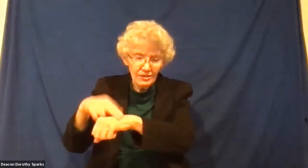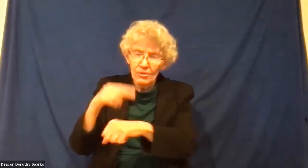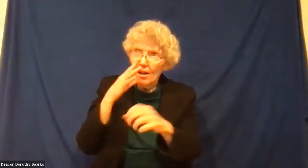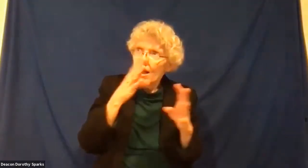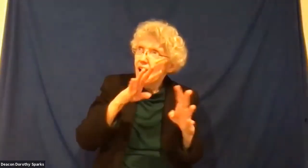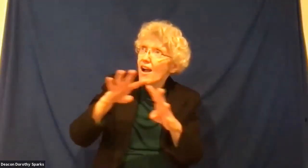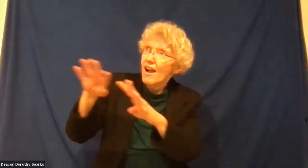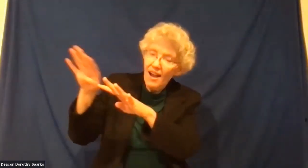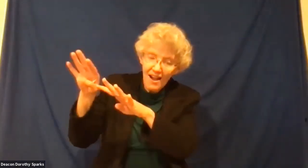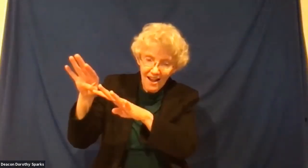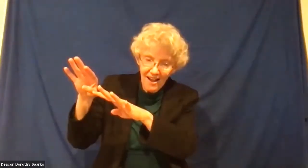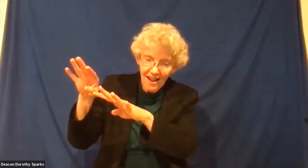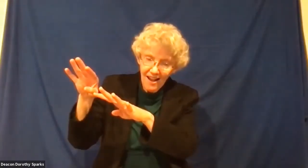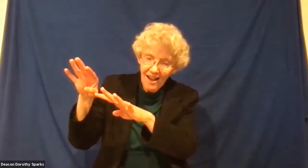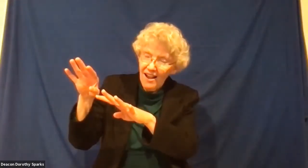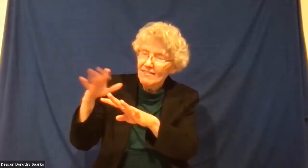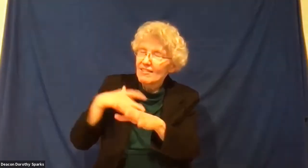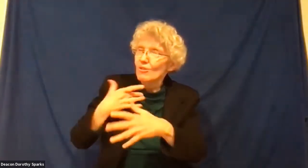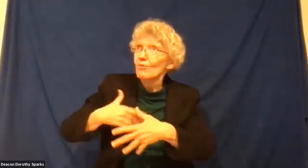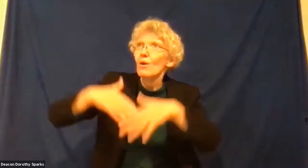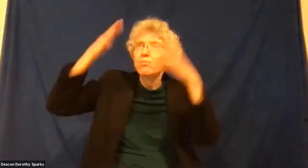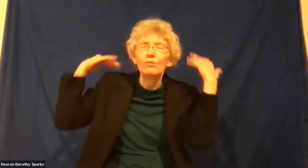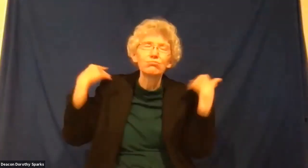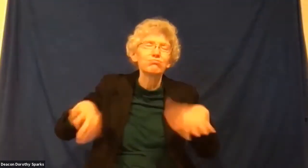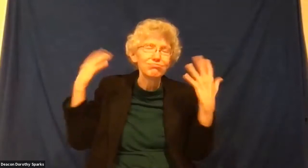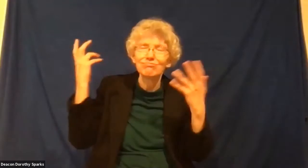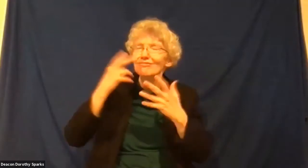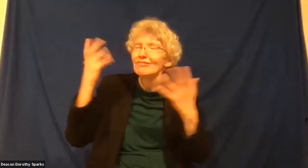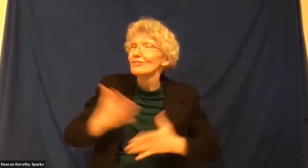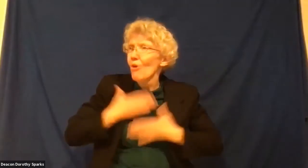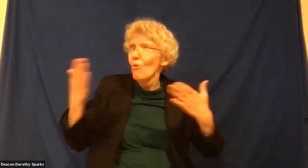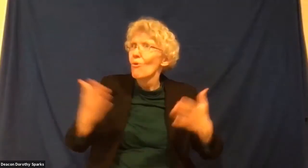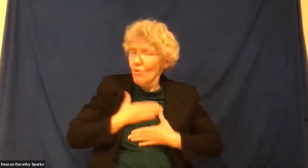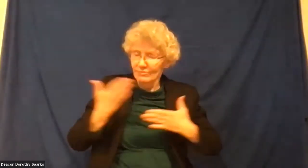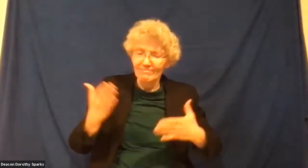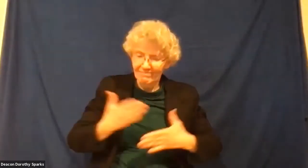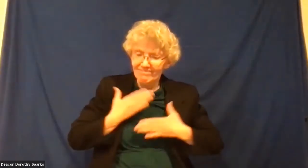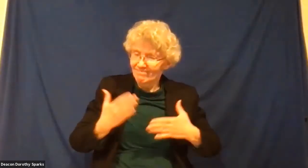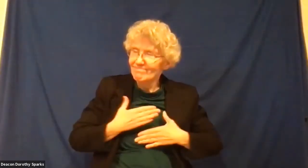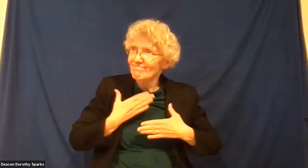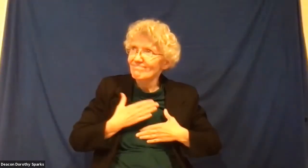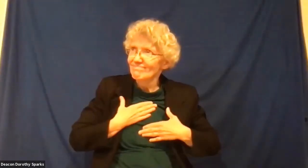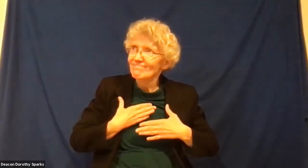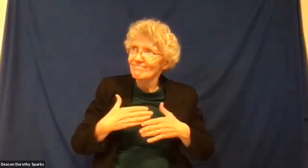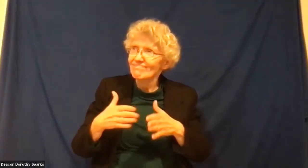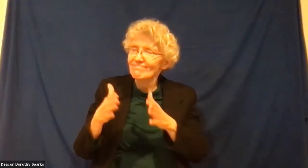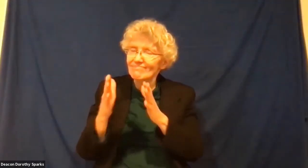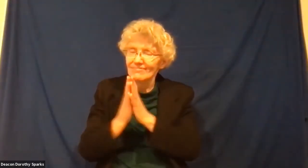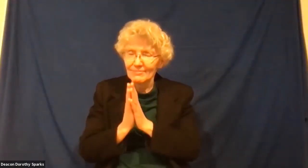Then all nations will be drawn to you and be overwhelmed with joy.